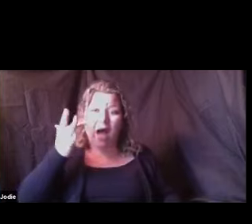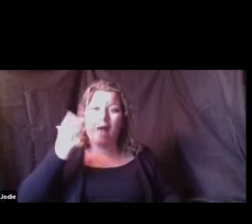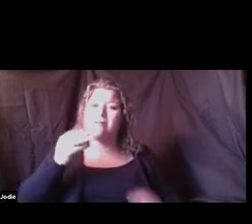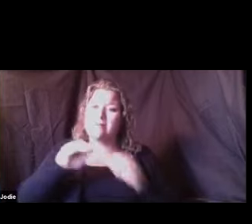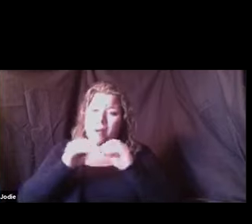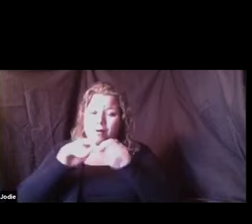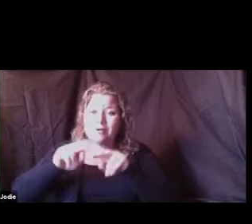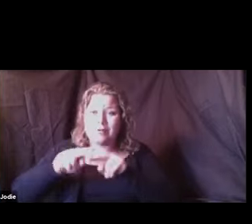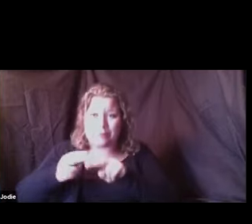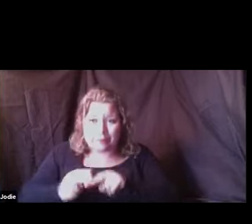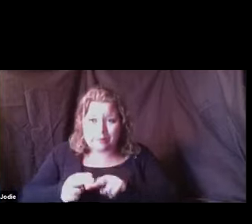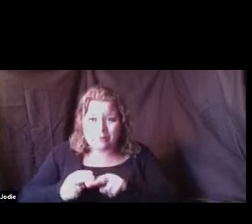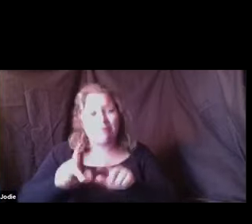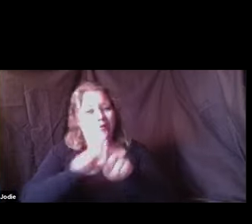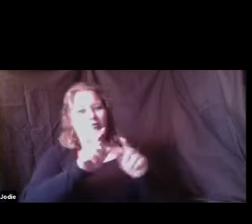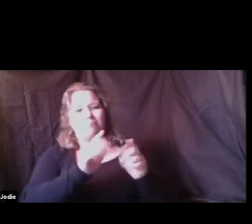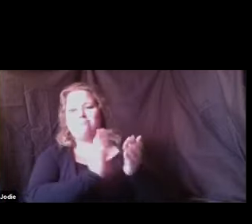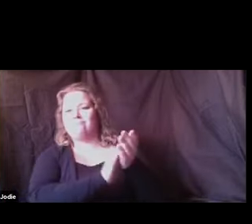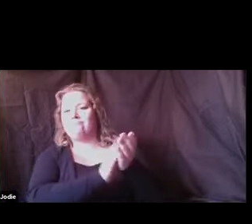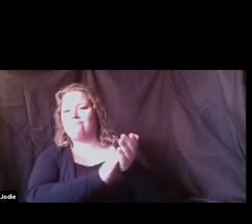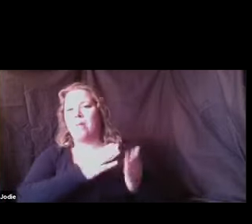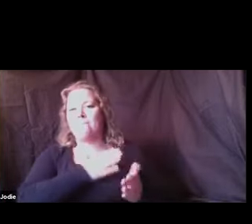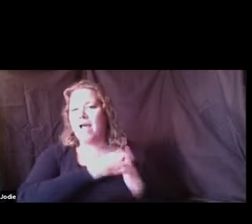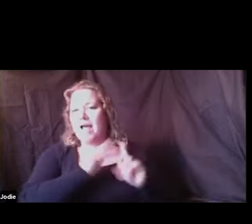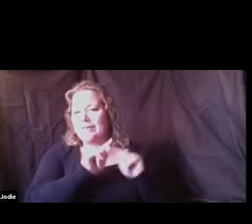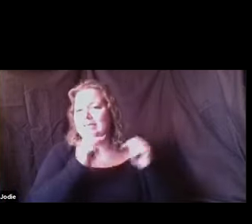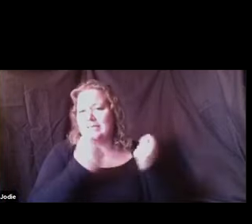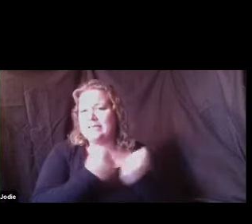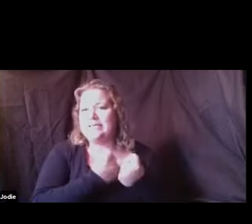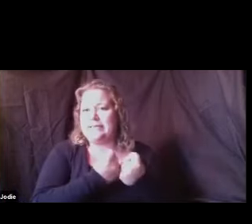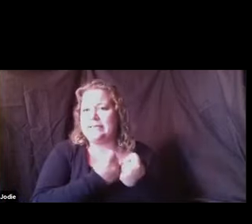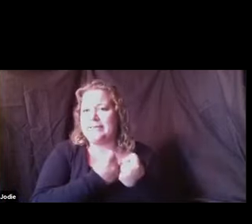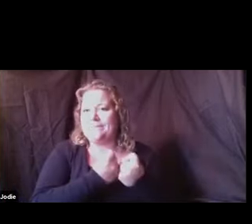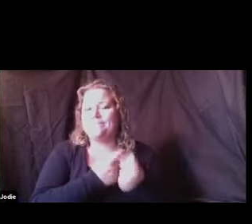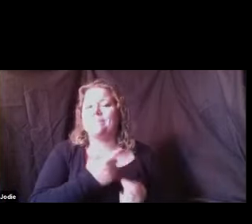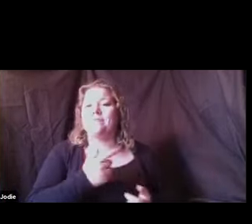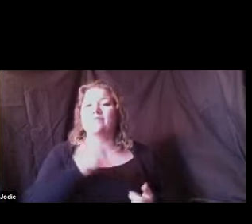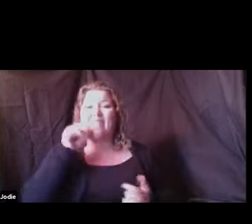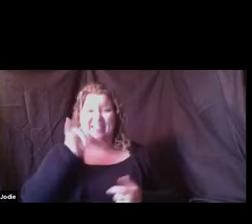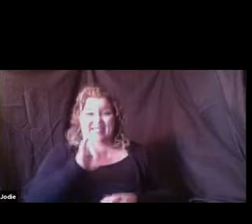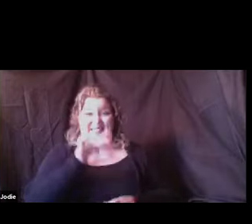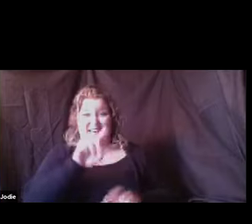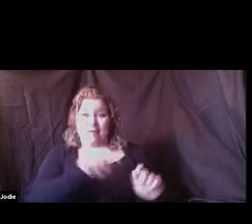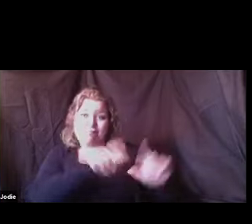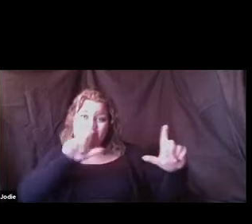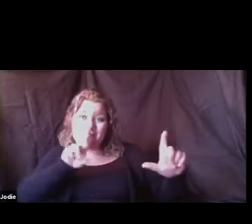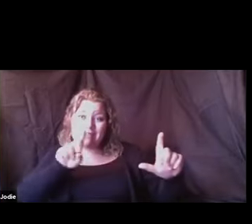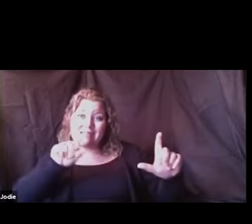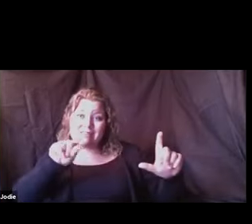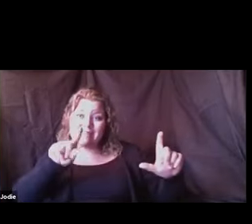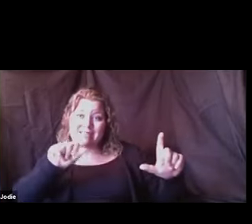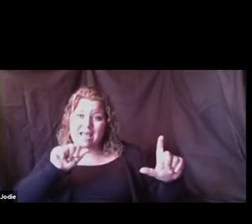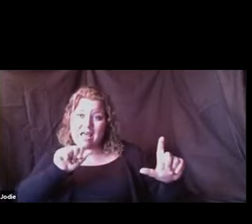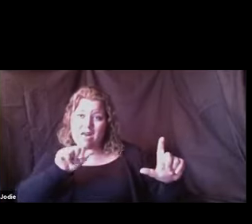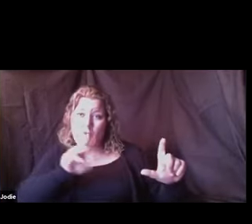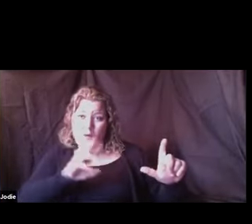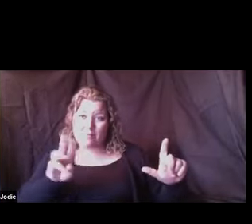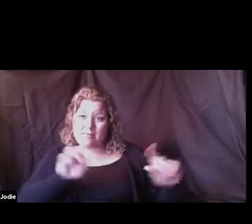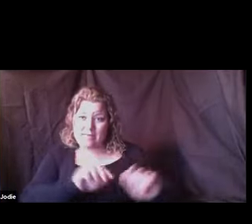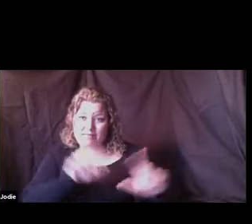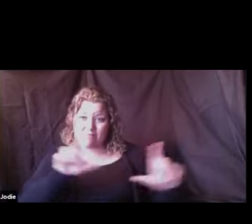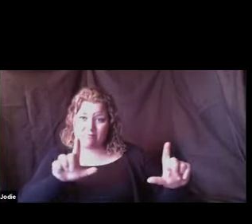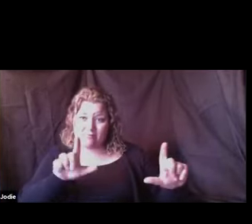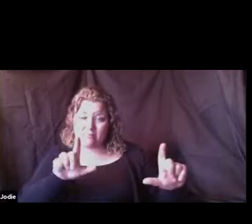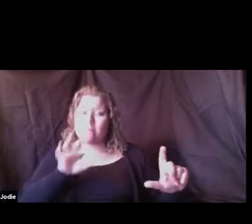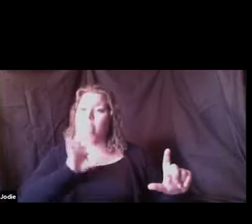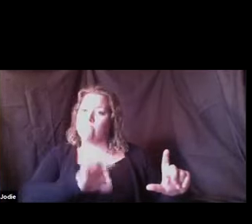my team as well, because this data portal is something we didn't get